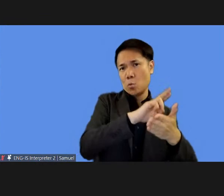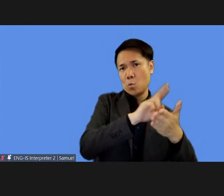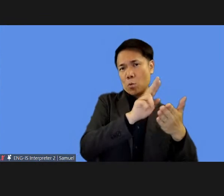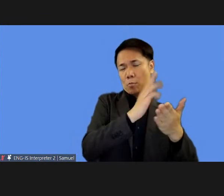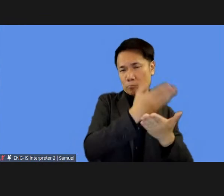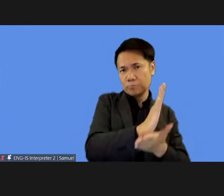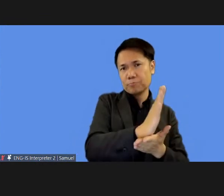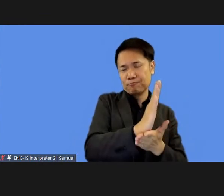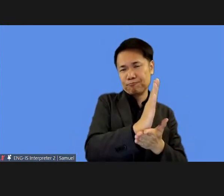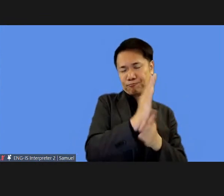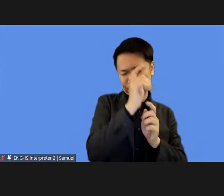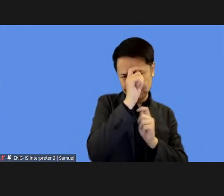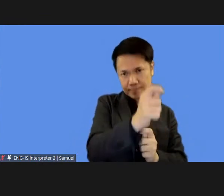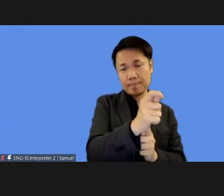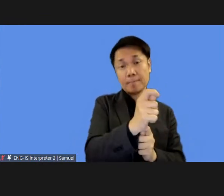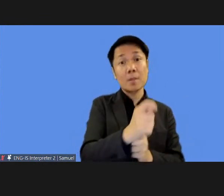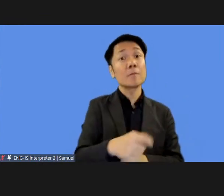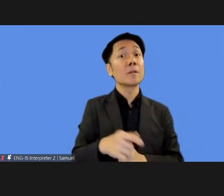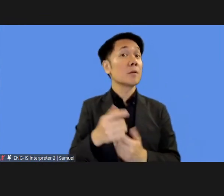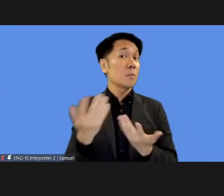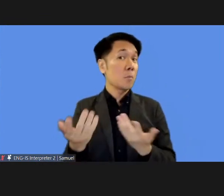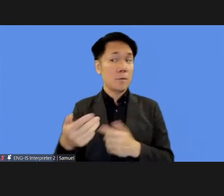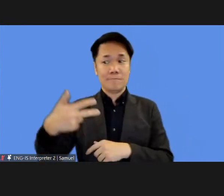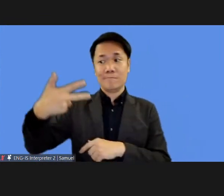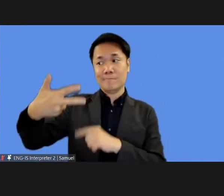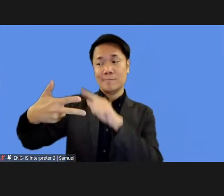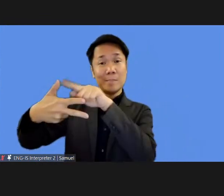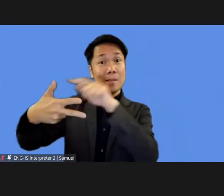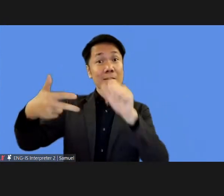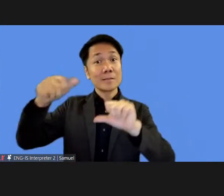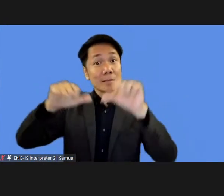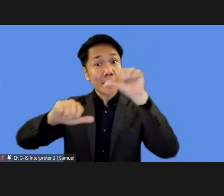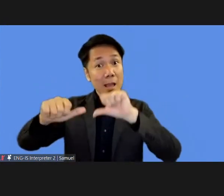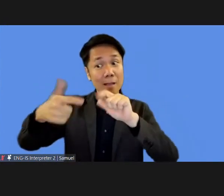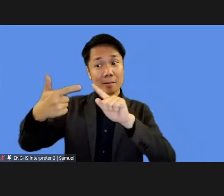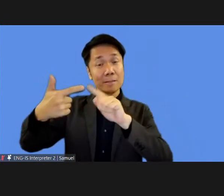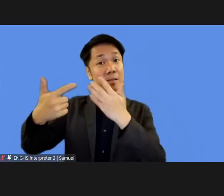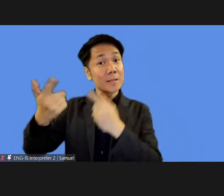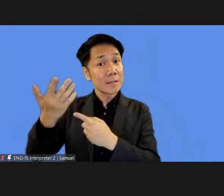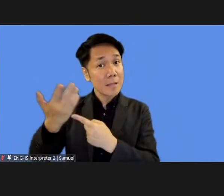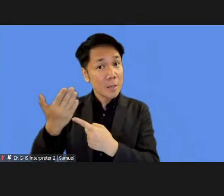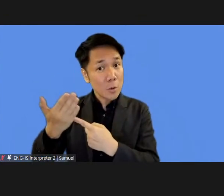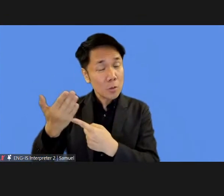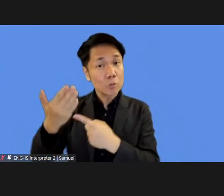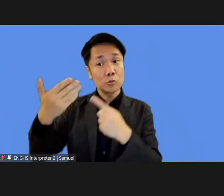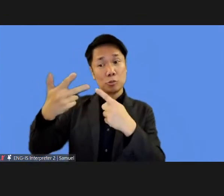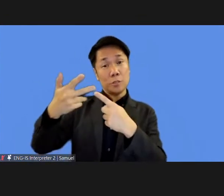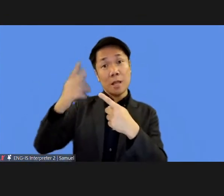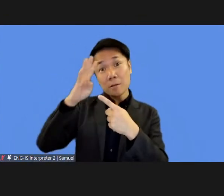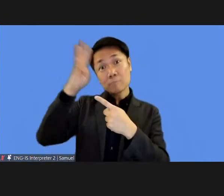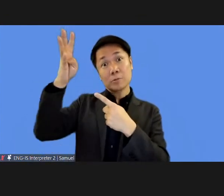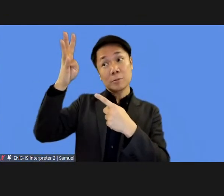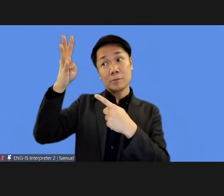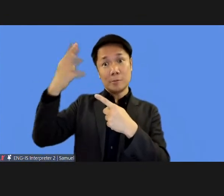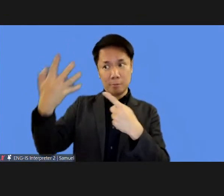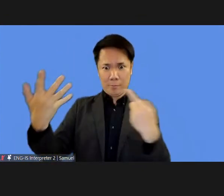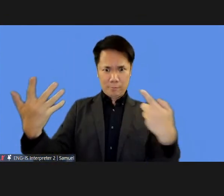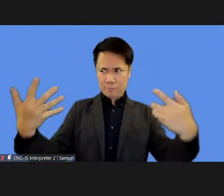science, technology, and innovation can also assist in terms of enforcing human rights on the continent.